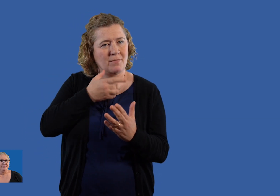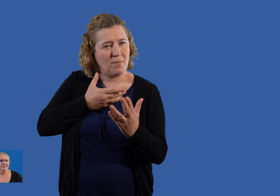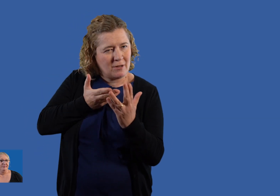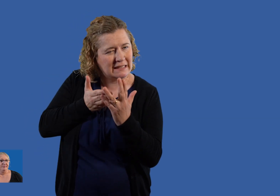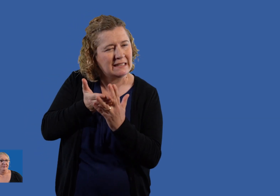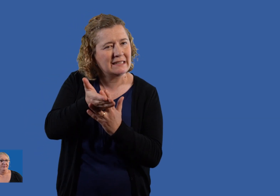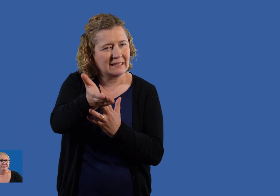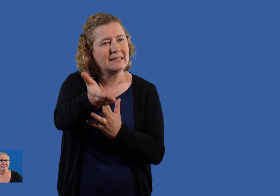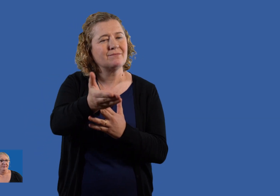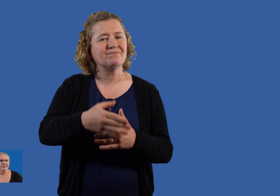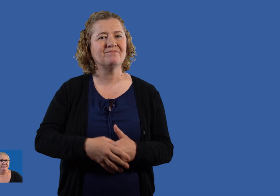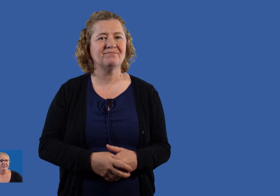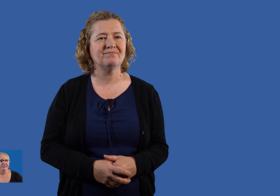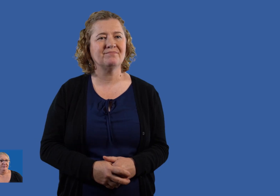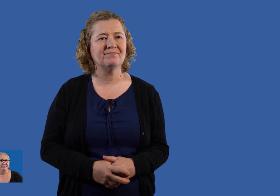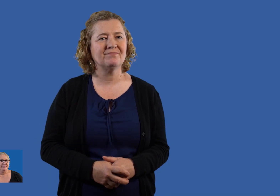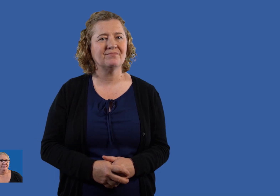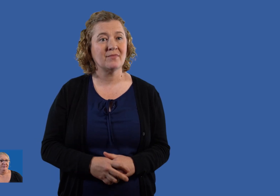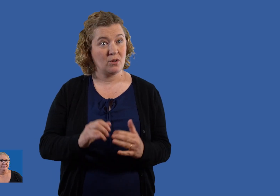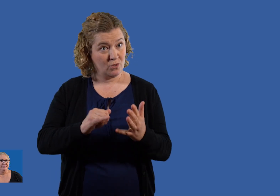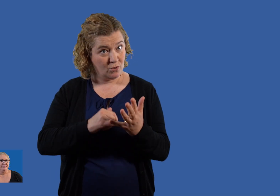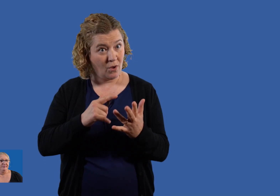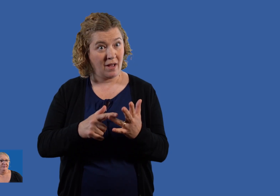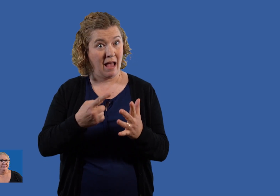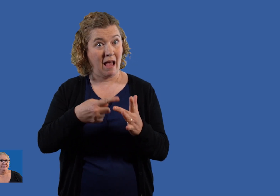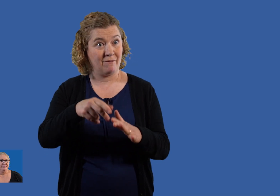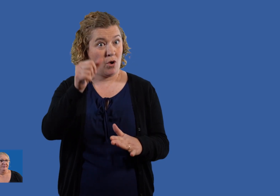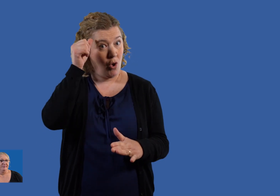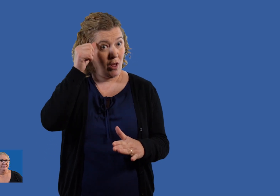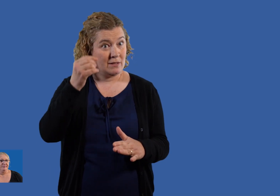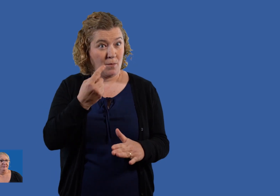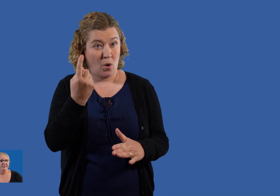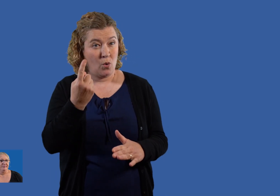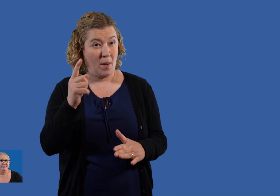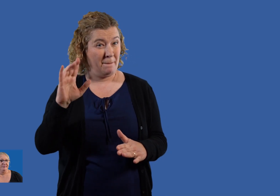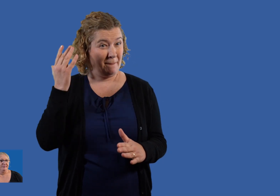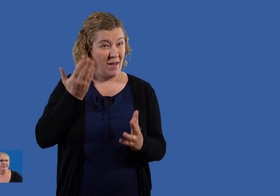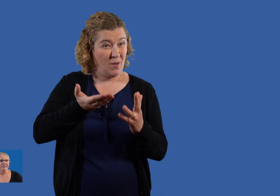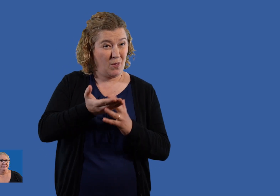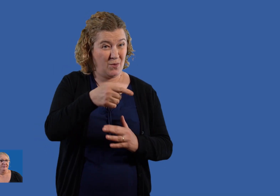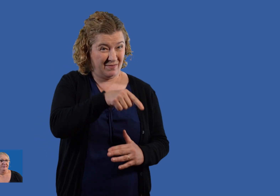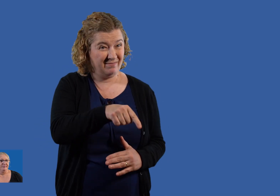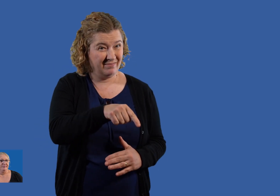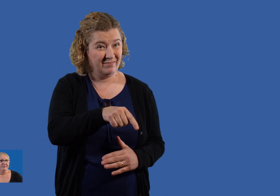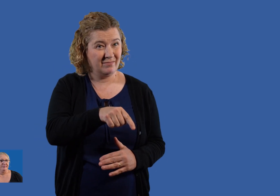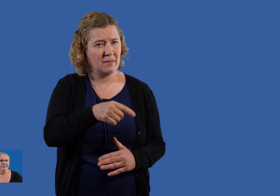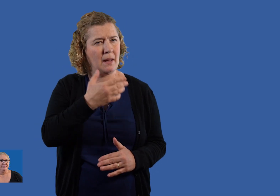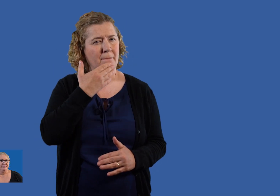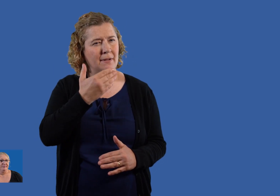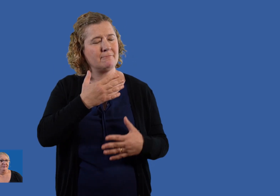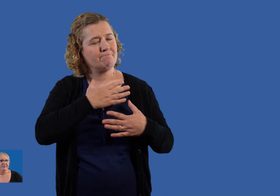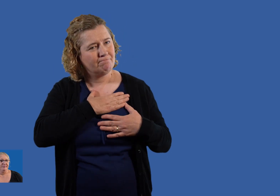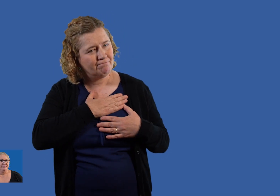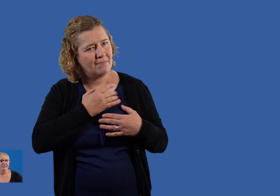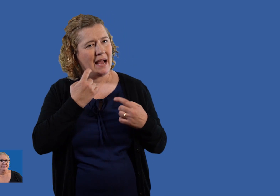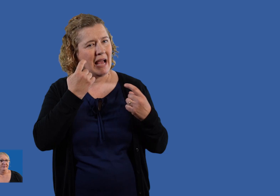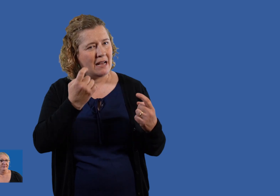psychological trauma better. So if someone you know has experienced this, please have some compassion